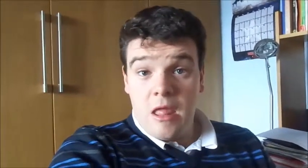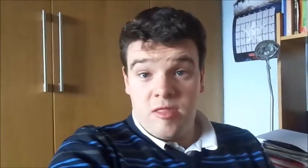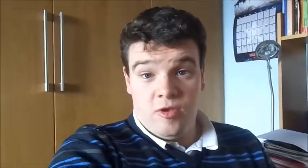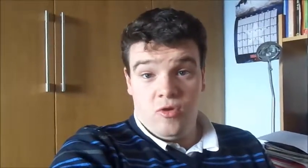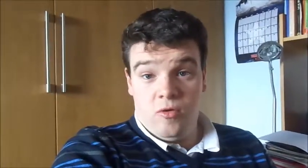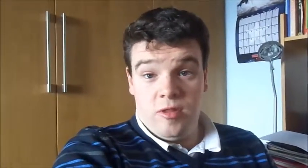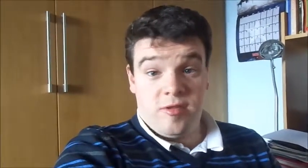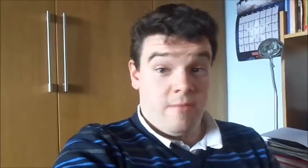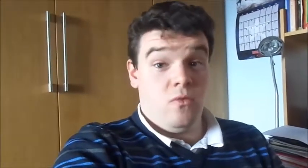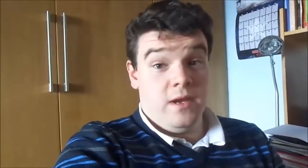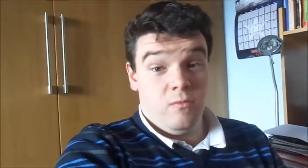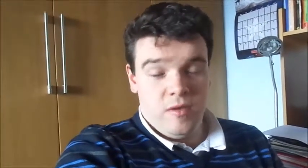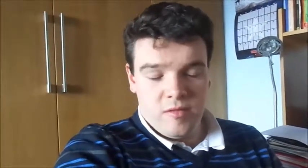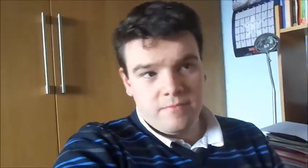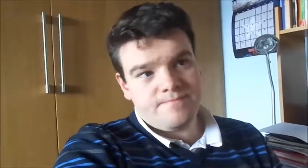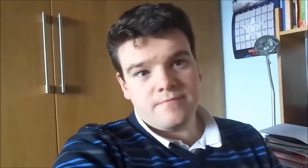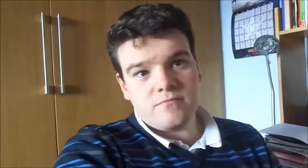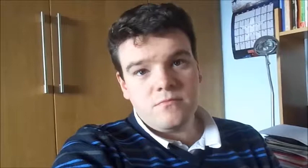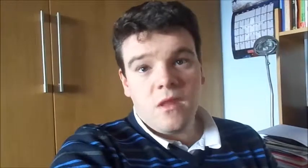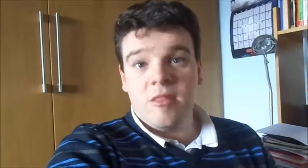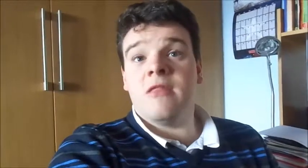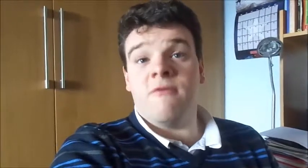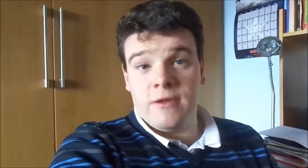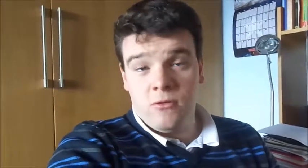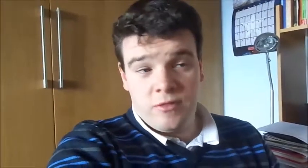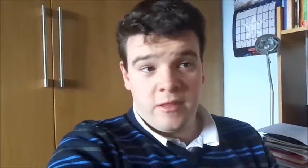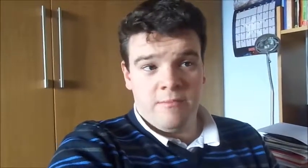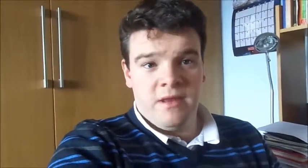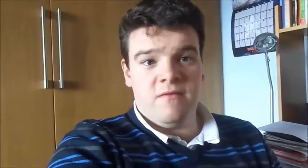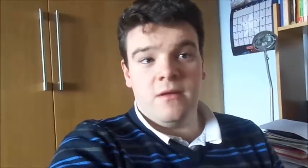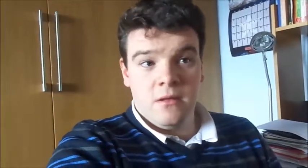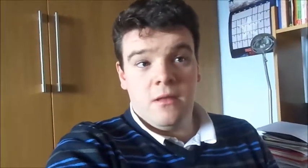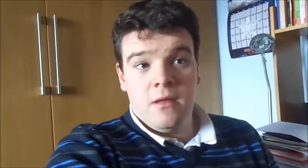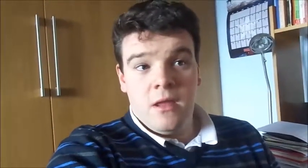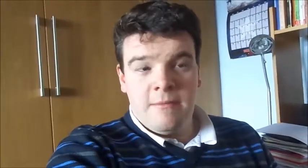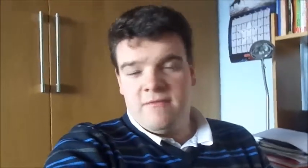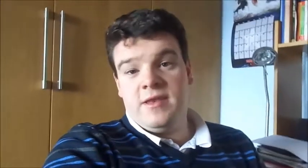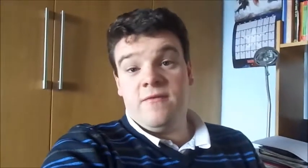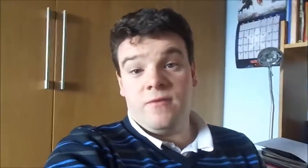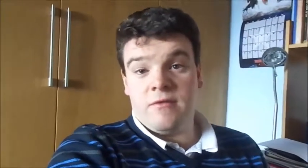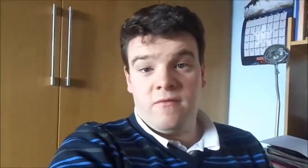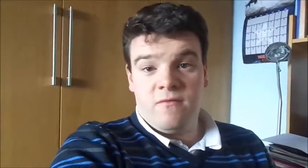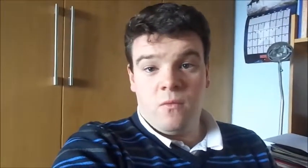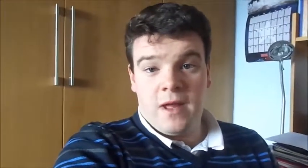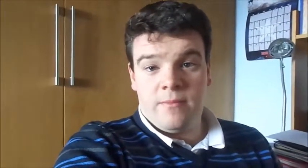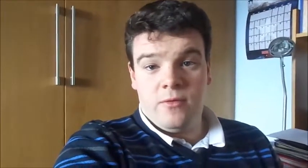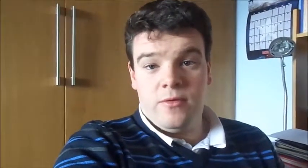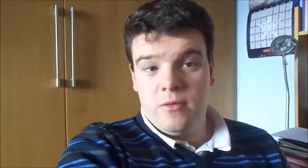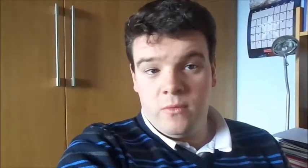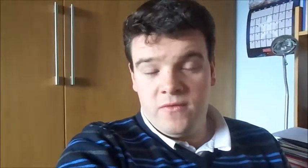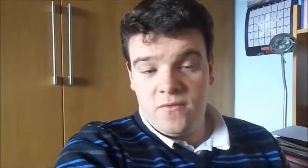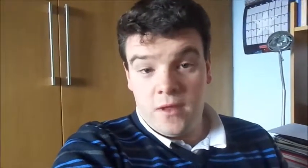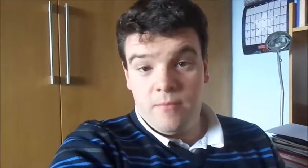May 2018 at St George's Chapel in Windsor. So that's very cool, so that's a bit of a difference of what happened with